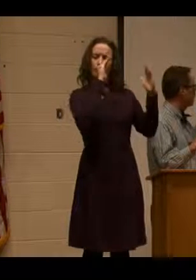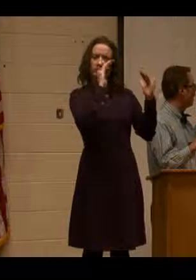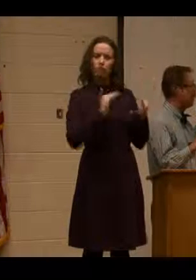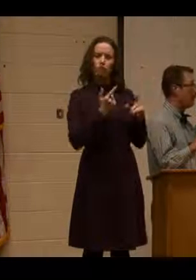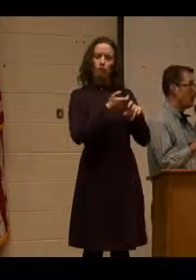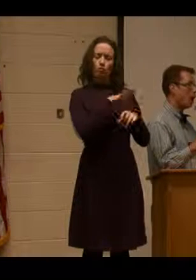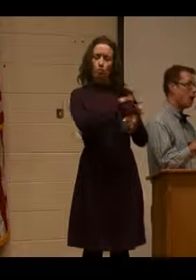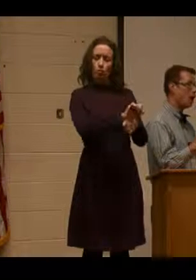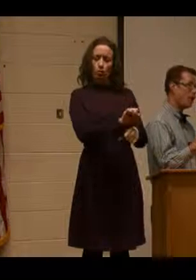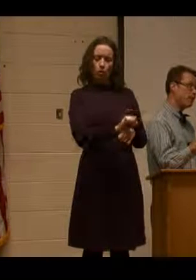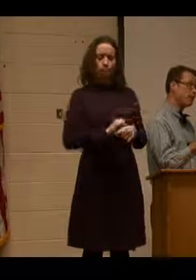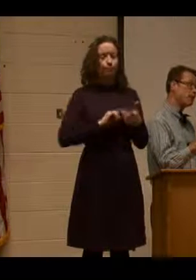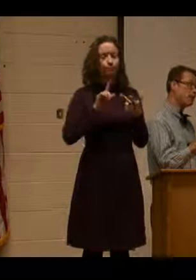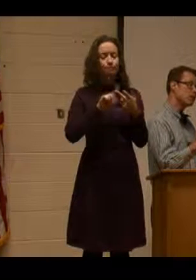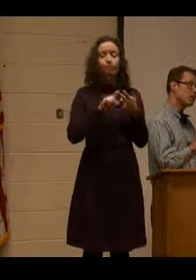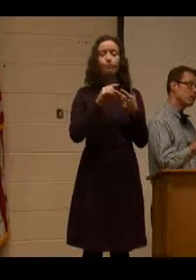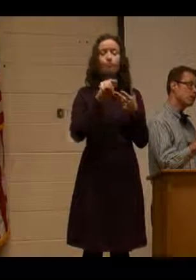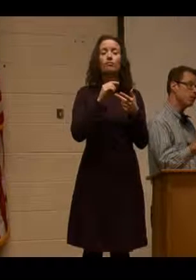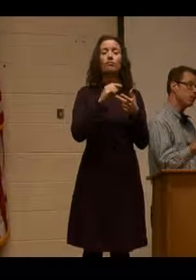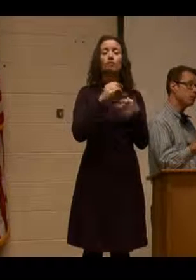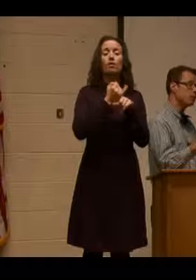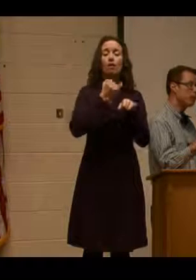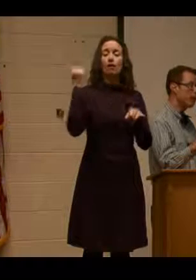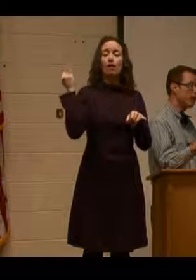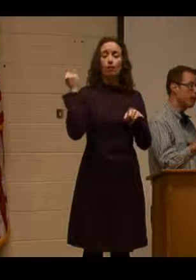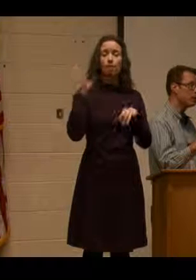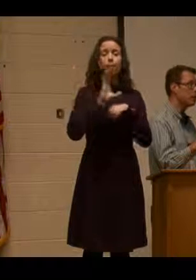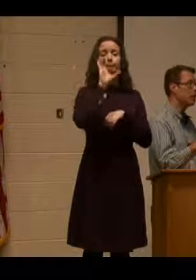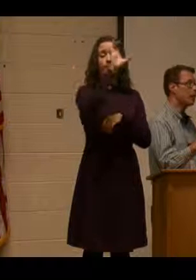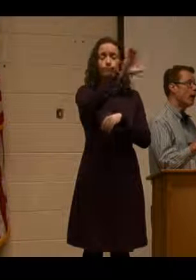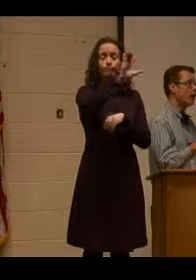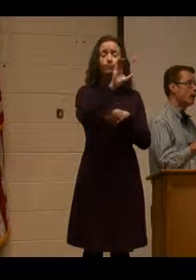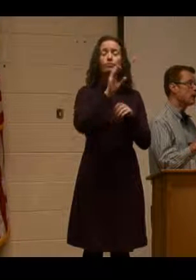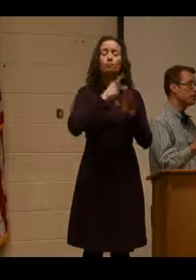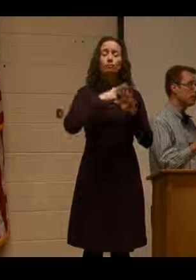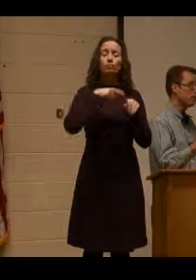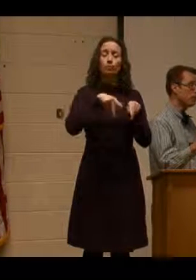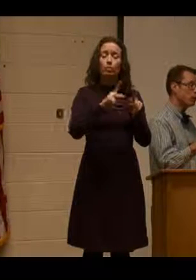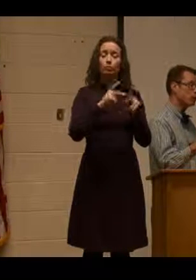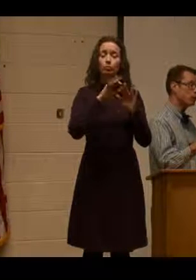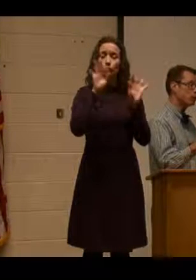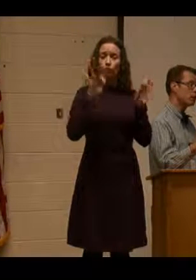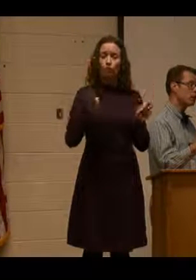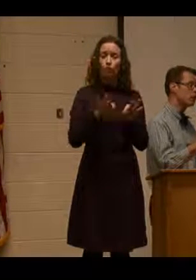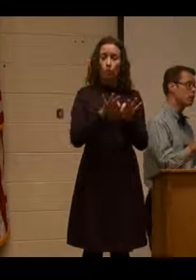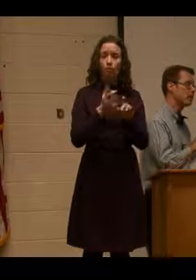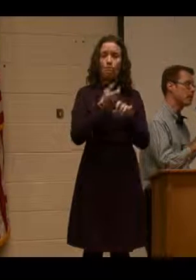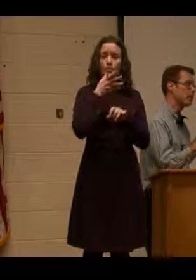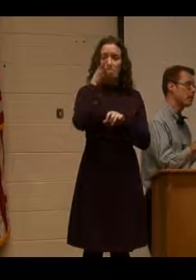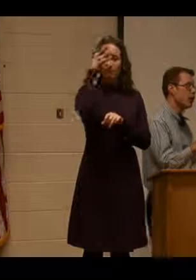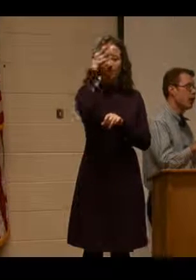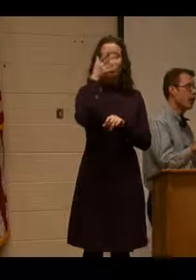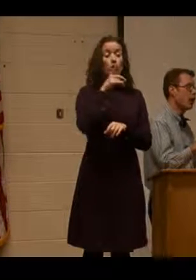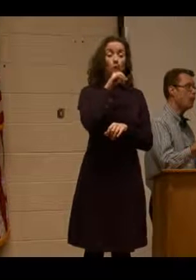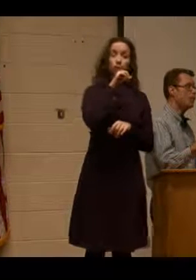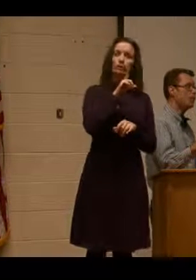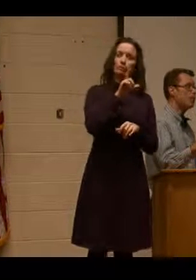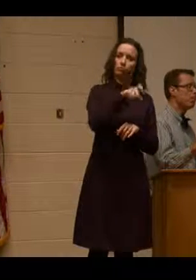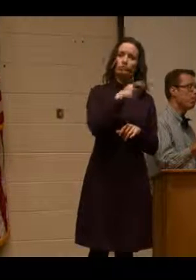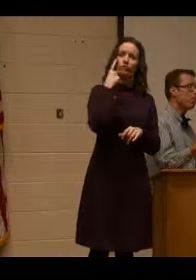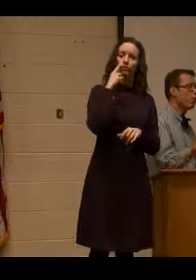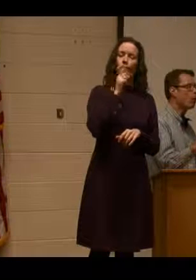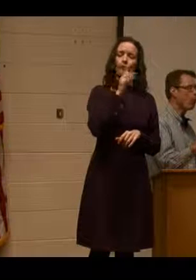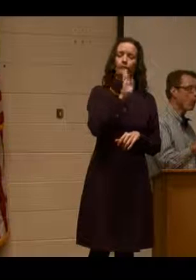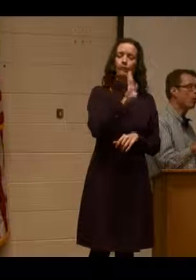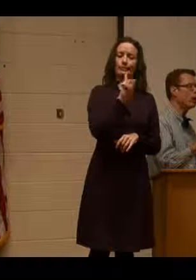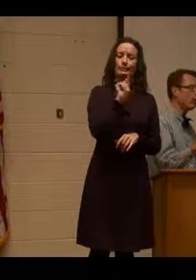off-campus permission forms from our parents, especially with Bridges to Life, because more and more of our Bridges to